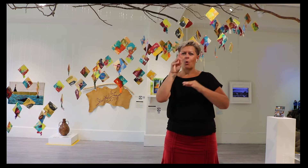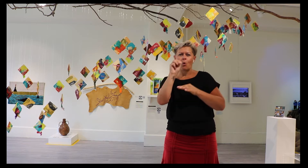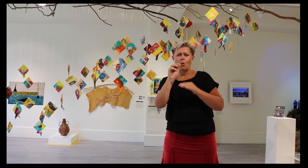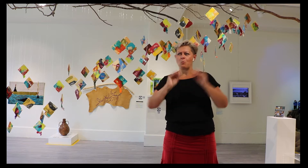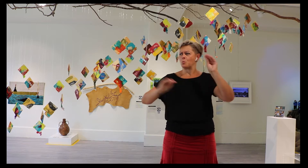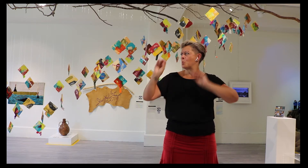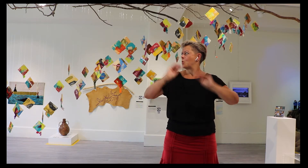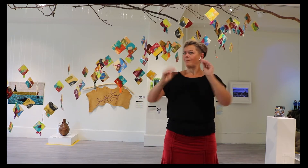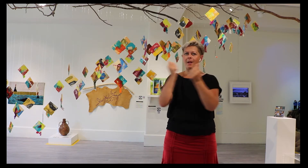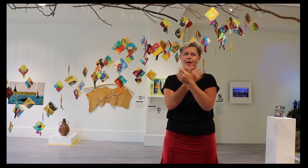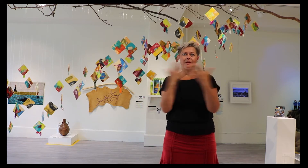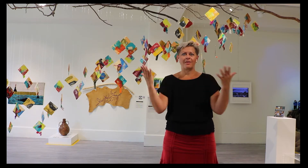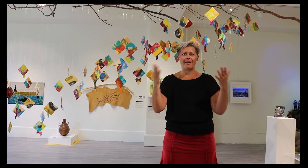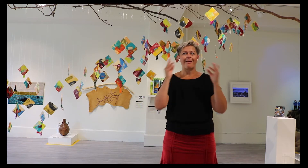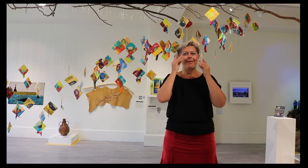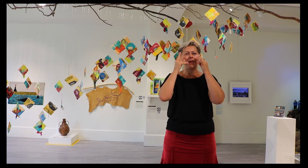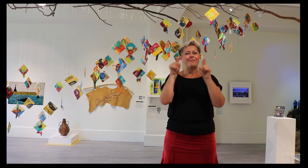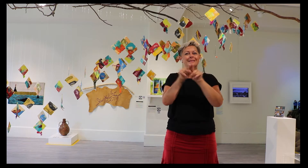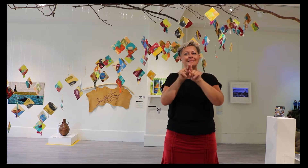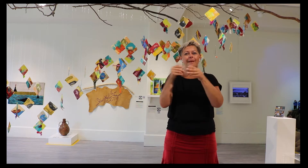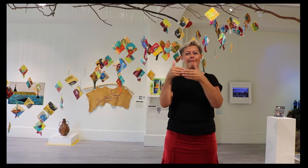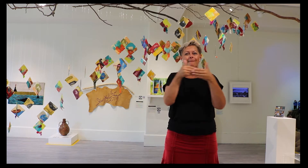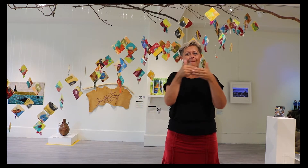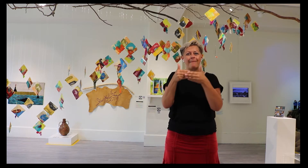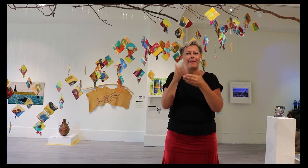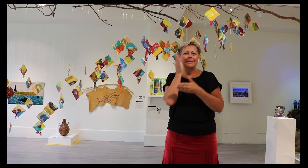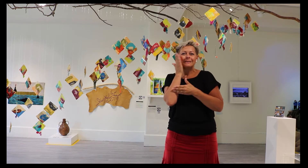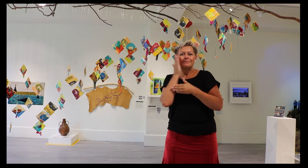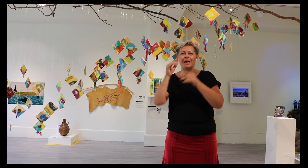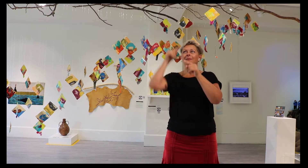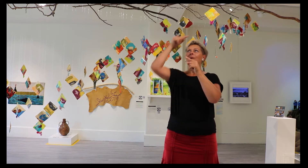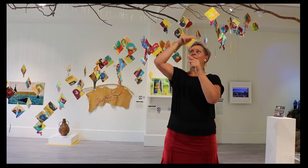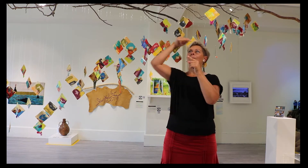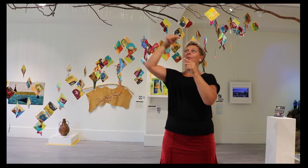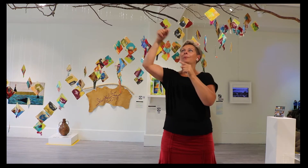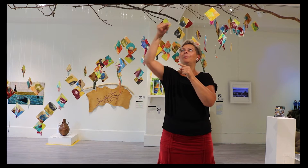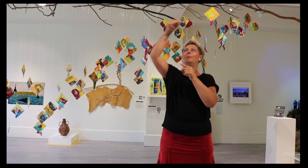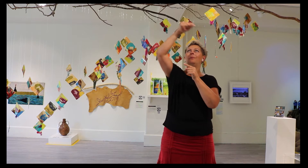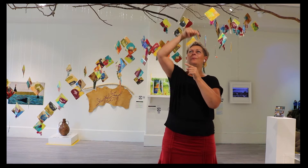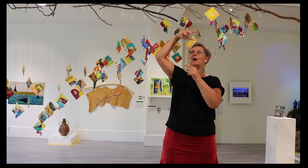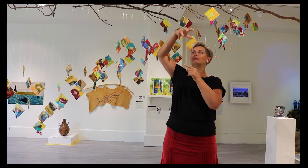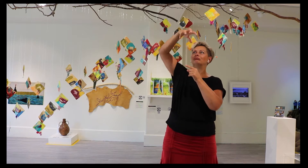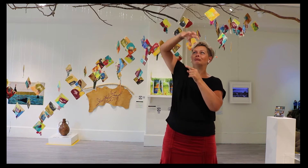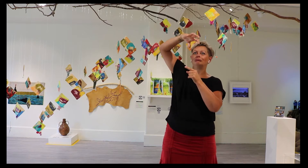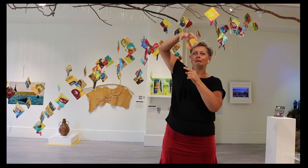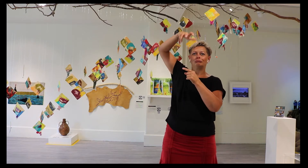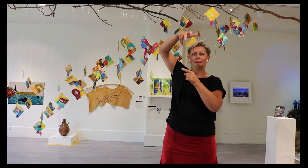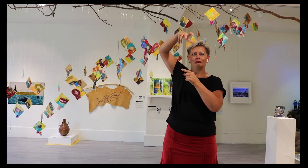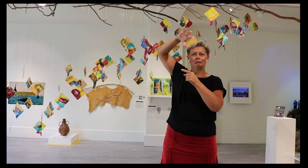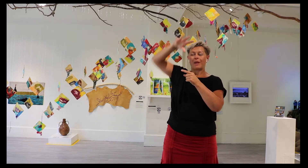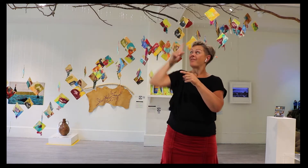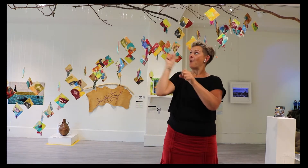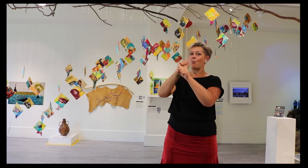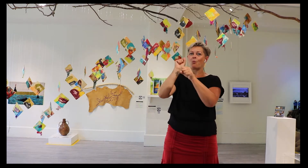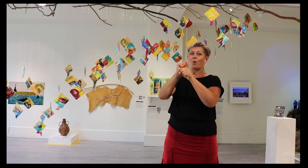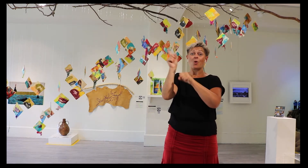movement. Think of this as a giant mobile hanging from the ceiling. Overall, the work is suspended on a frame